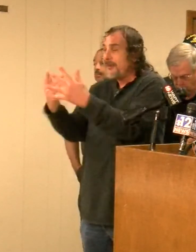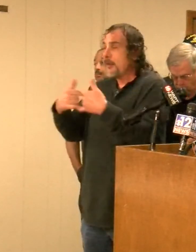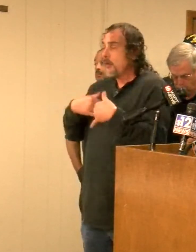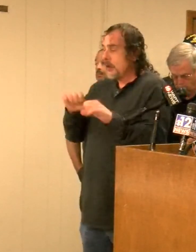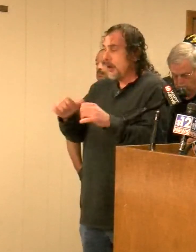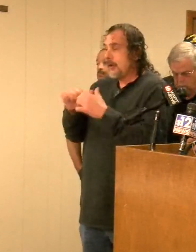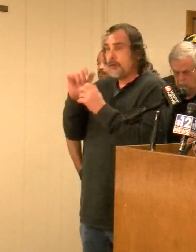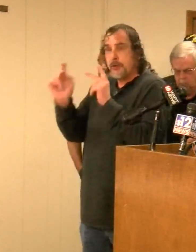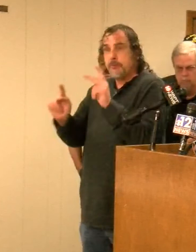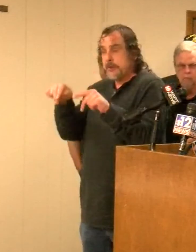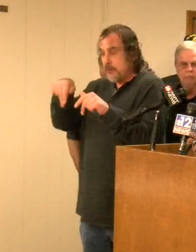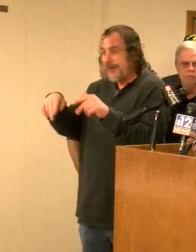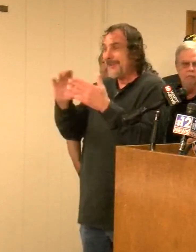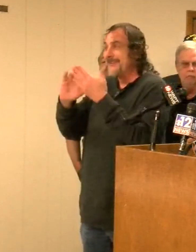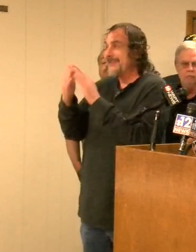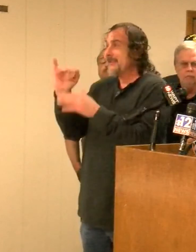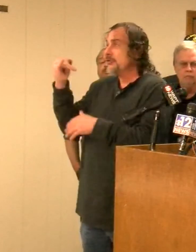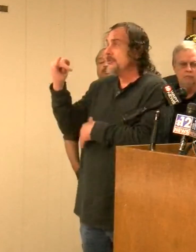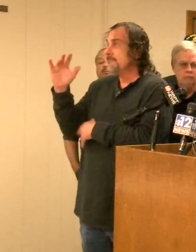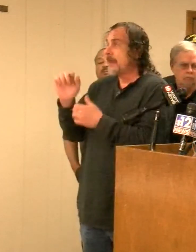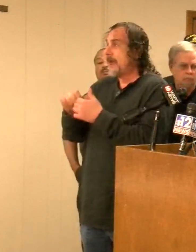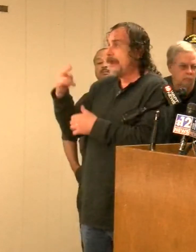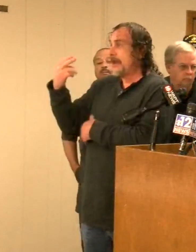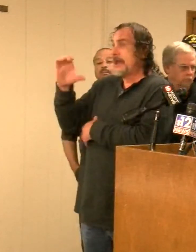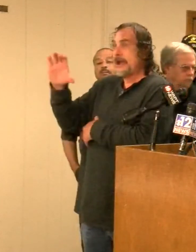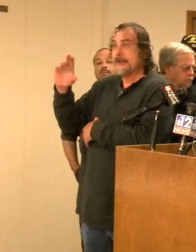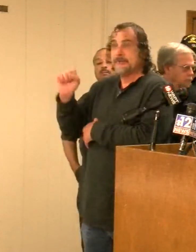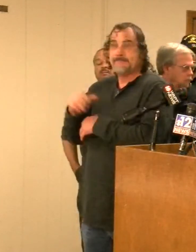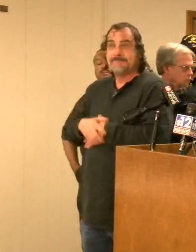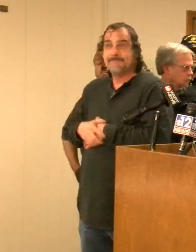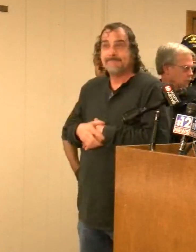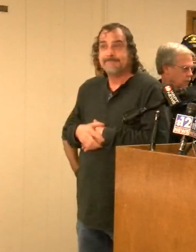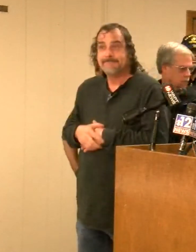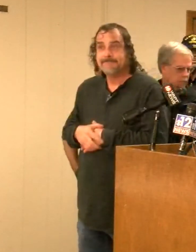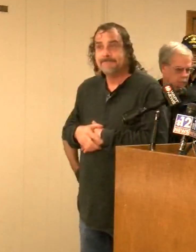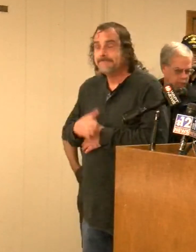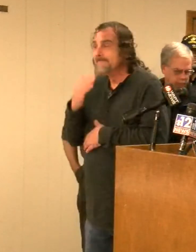of the City of Jackson and Hinds County. Thank you.